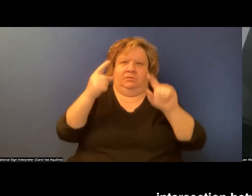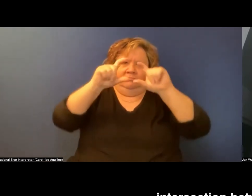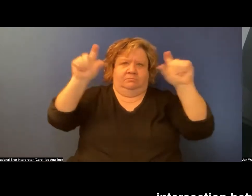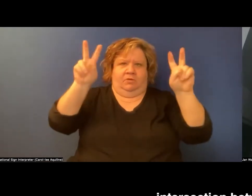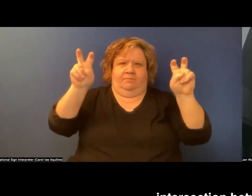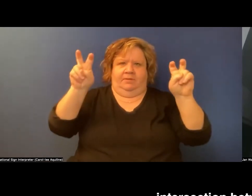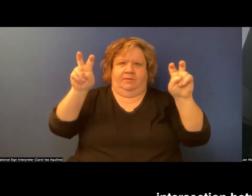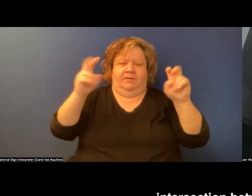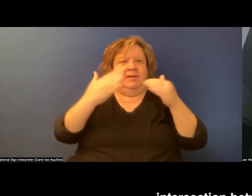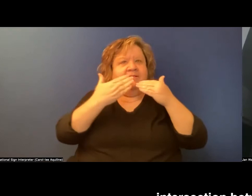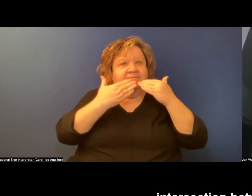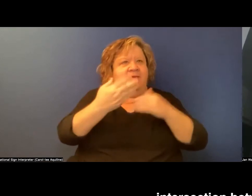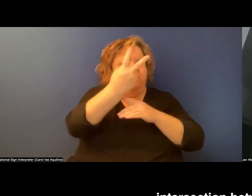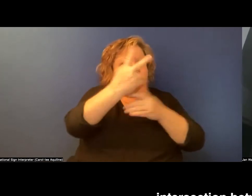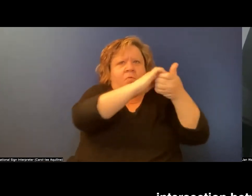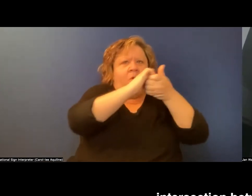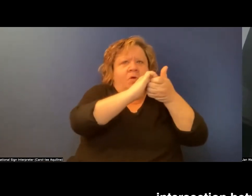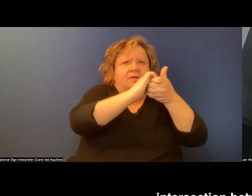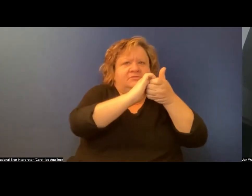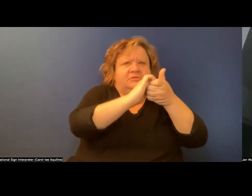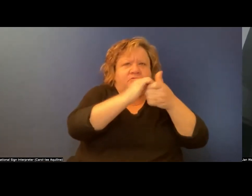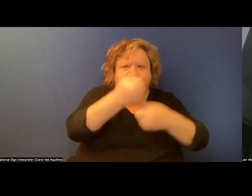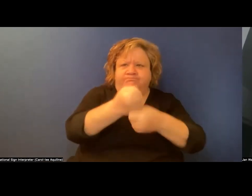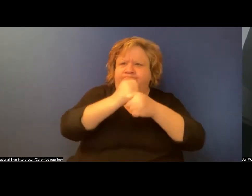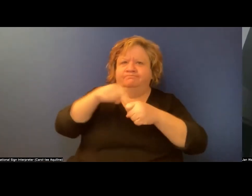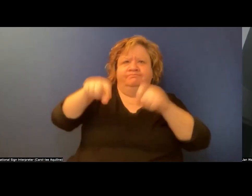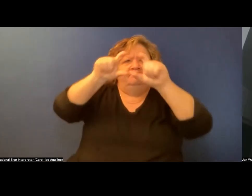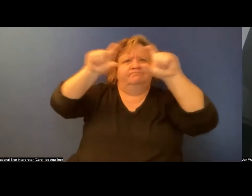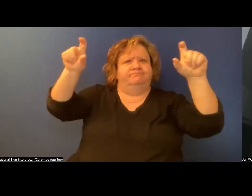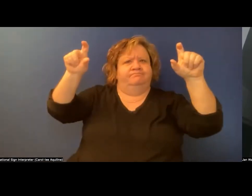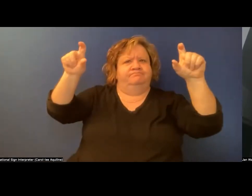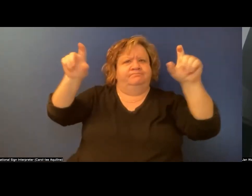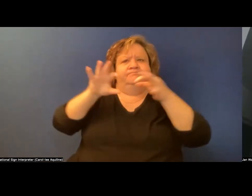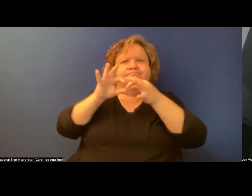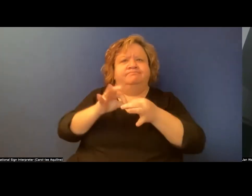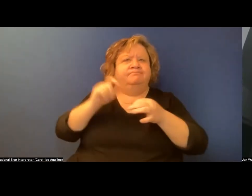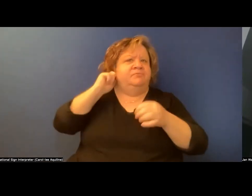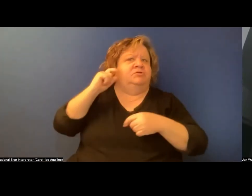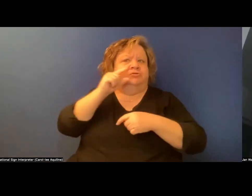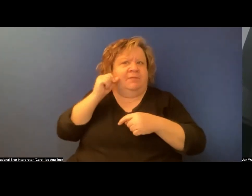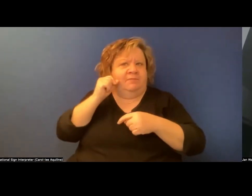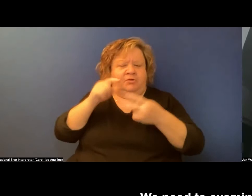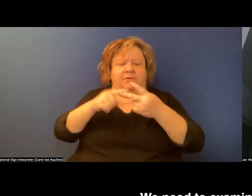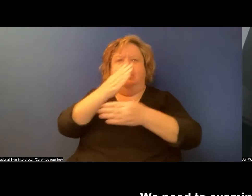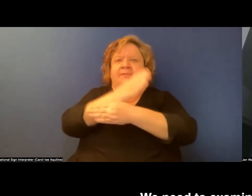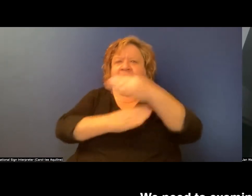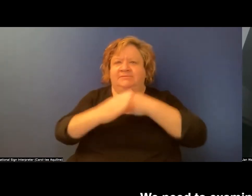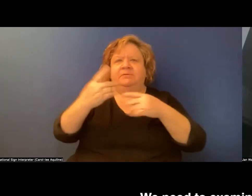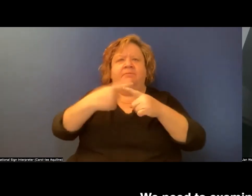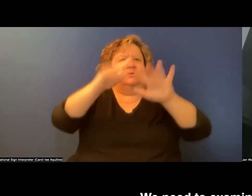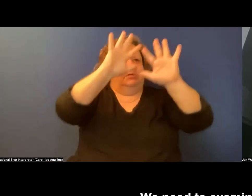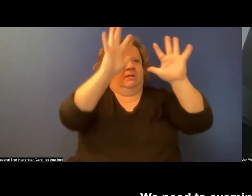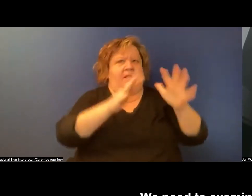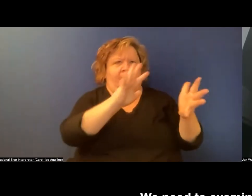gender, disability, and climate change. In order to find inclusive responses, we need to